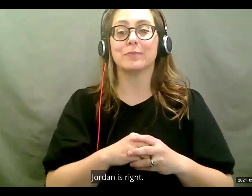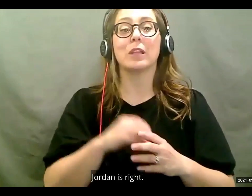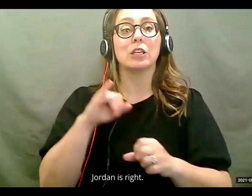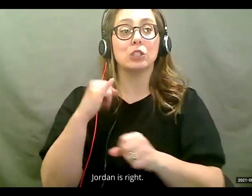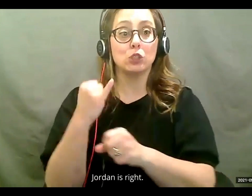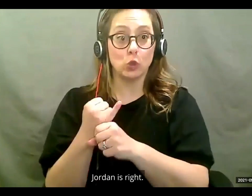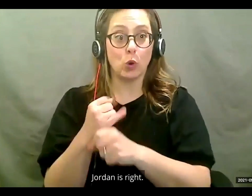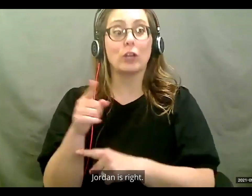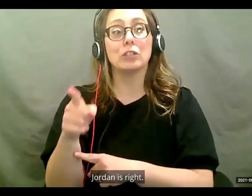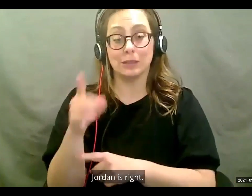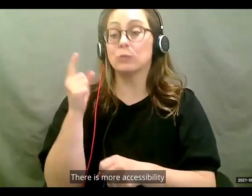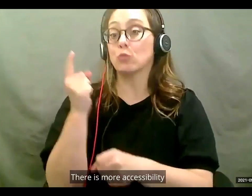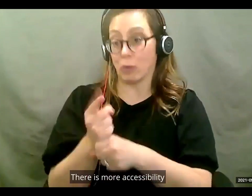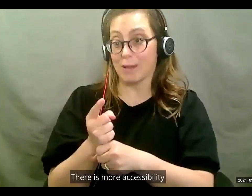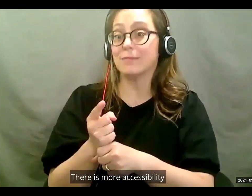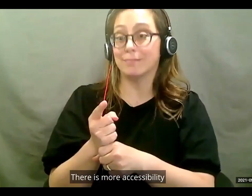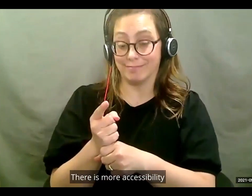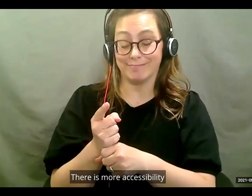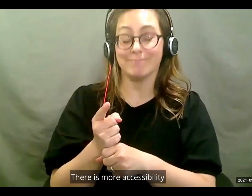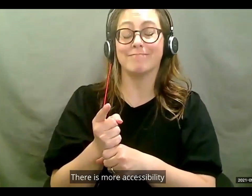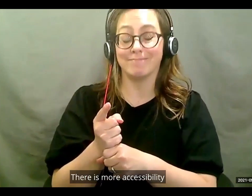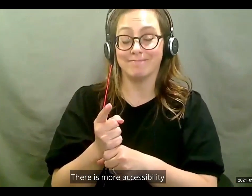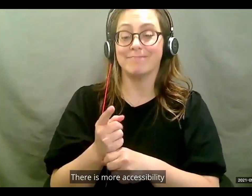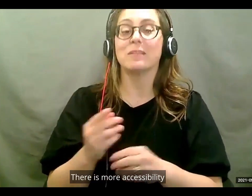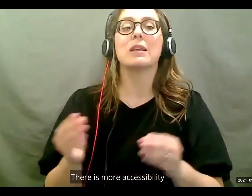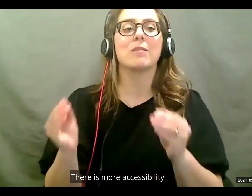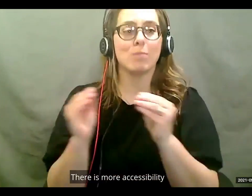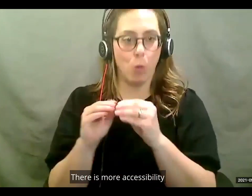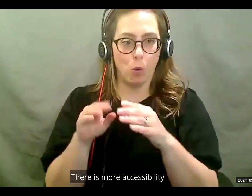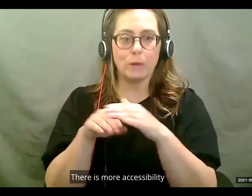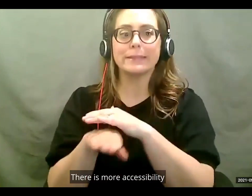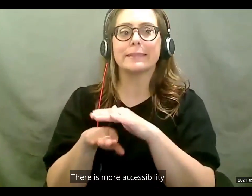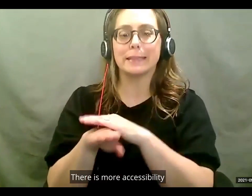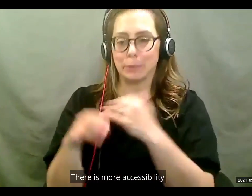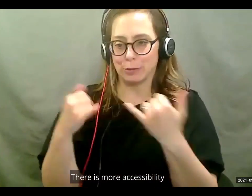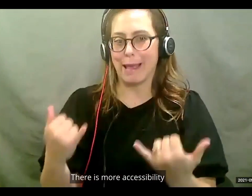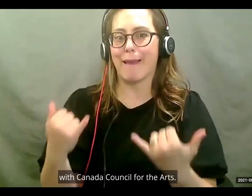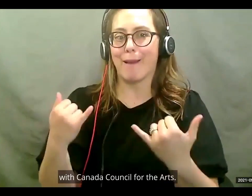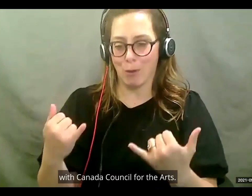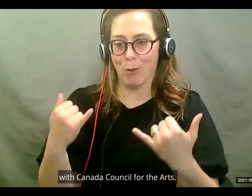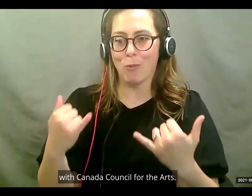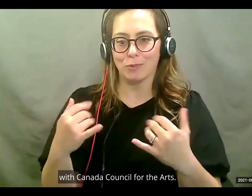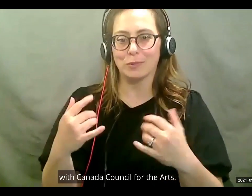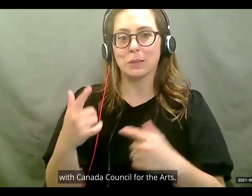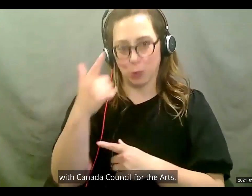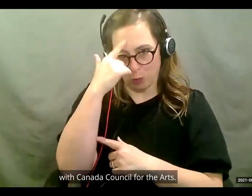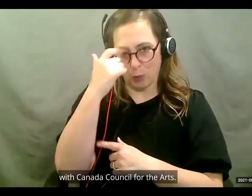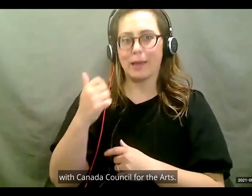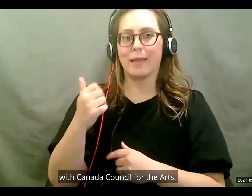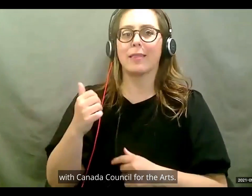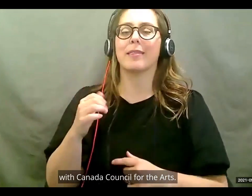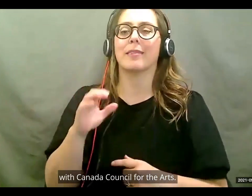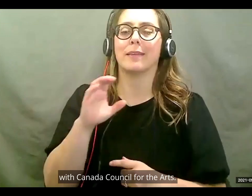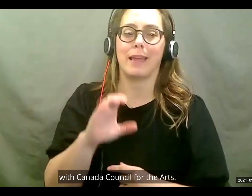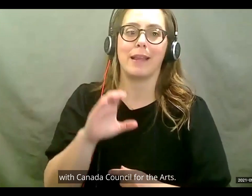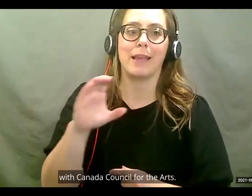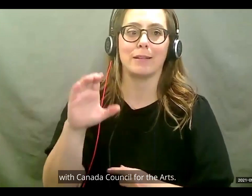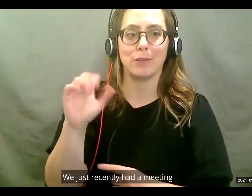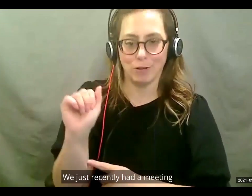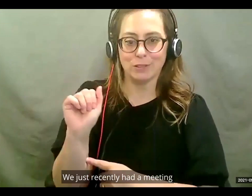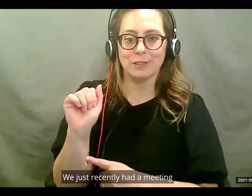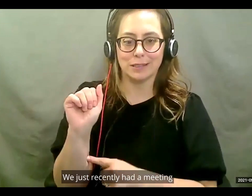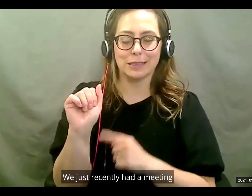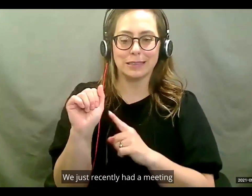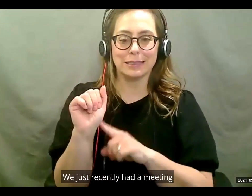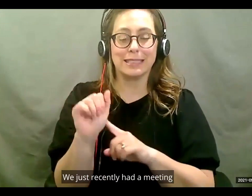Jordan is right, there is more accessibility with Canada Council for the Arts.